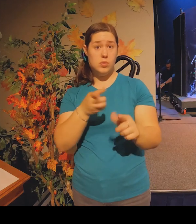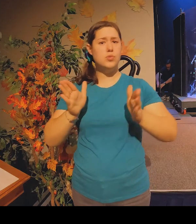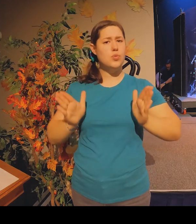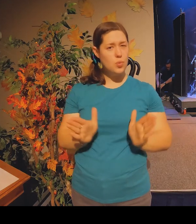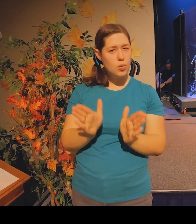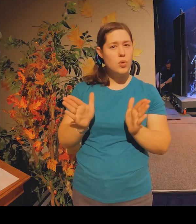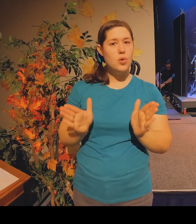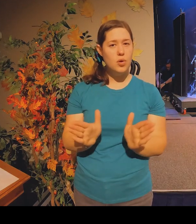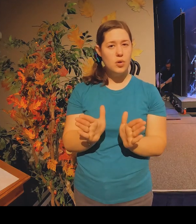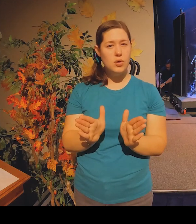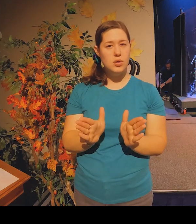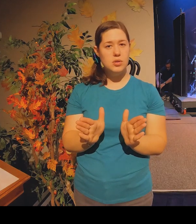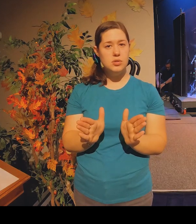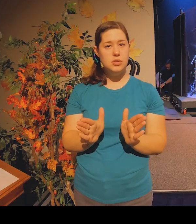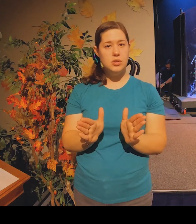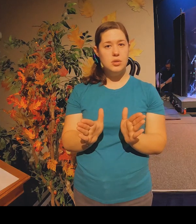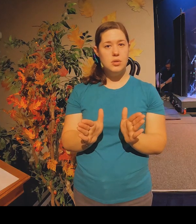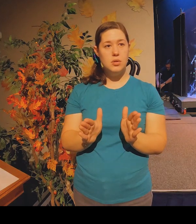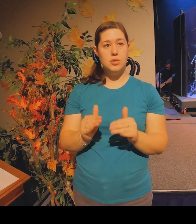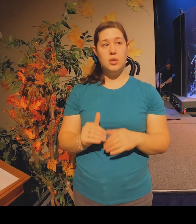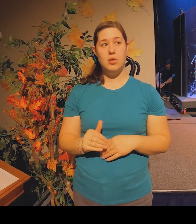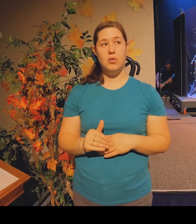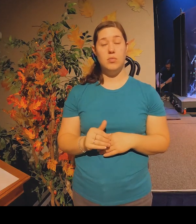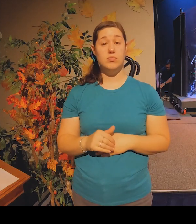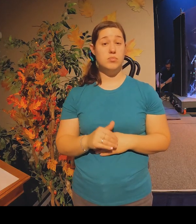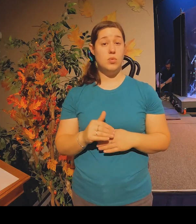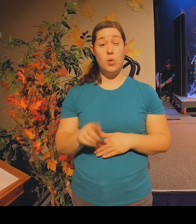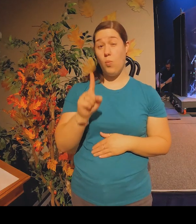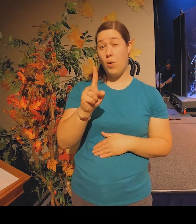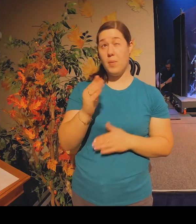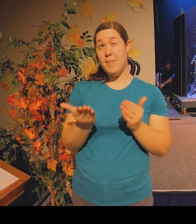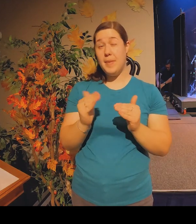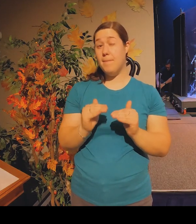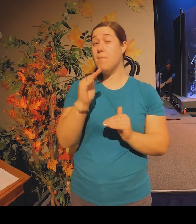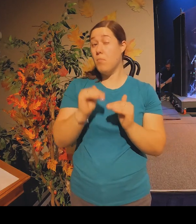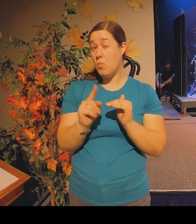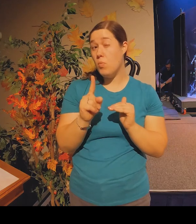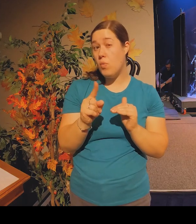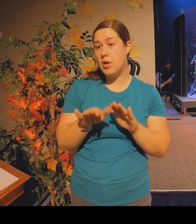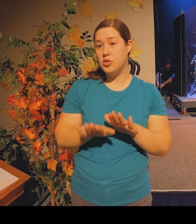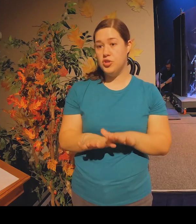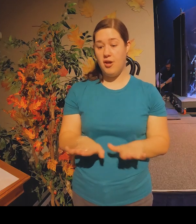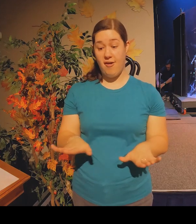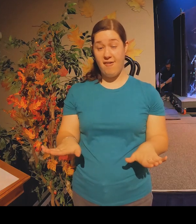one child in the Methodist Children's Home. And we welcome Susan.